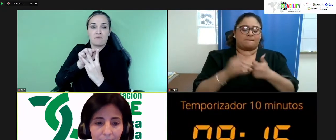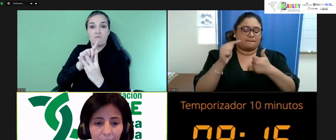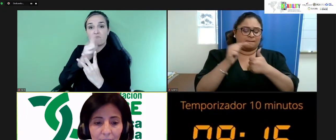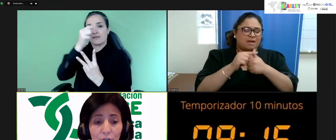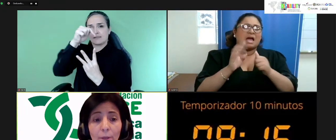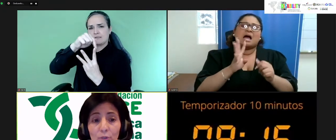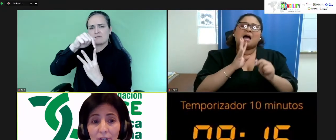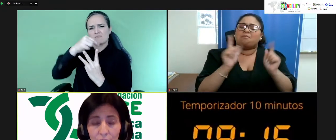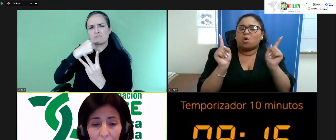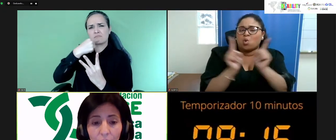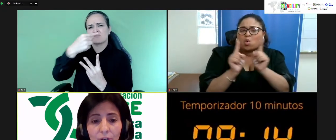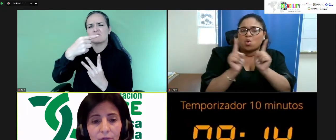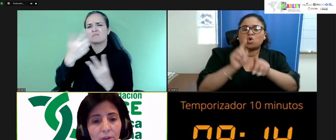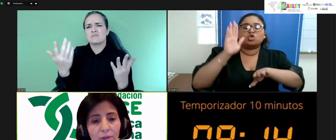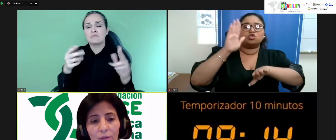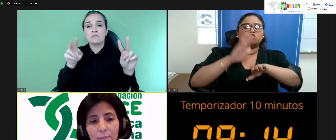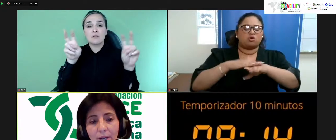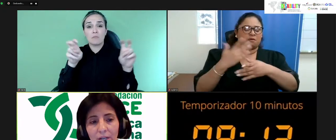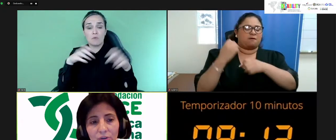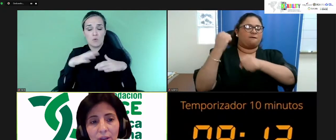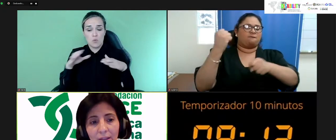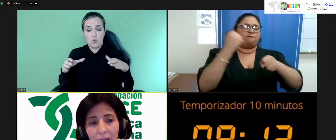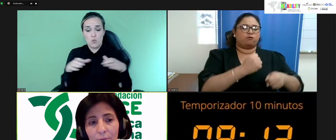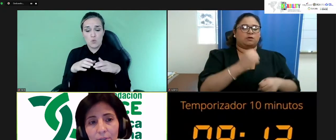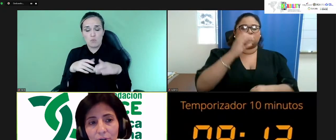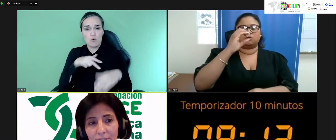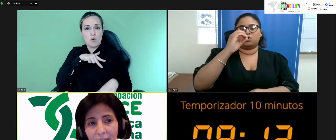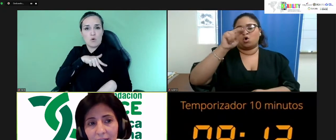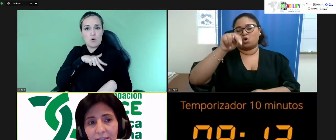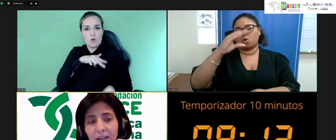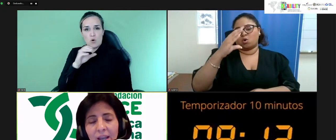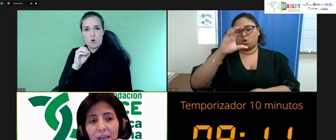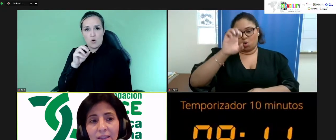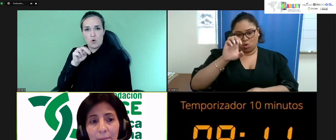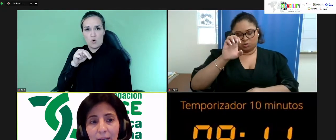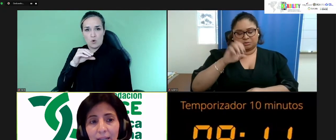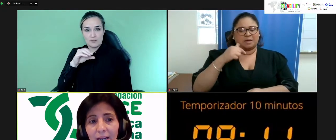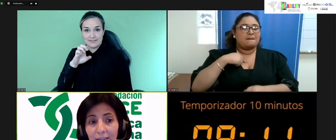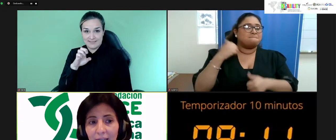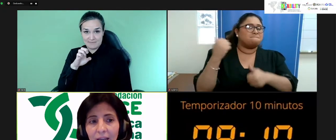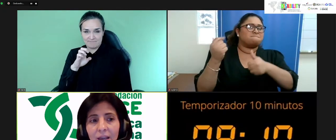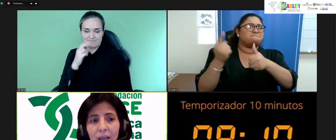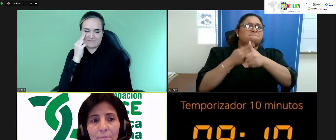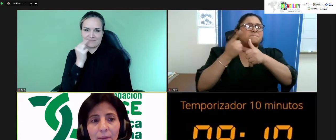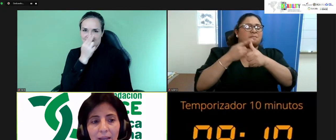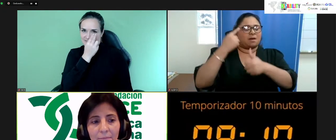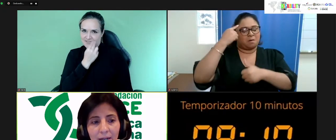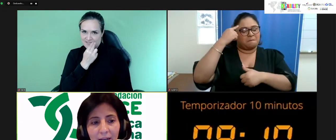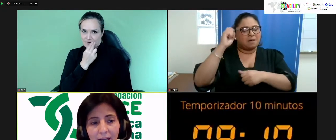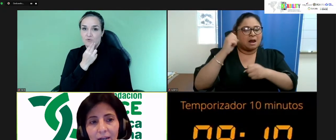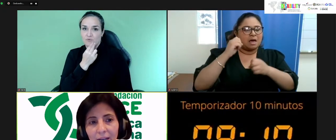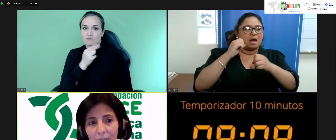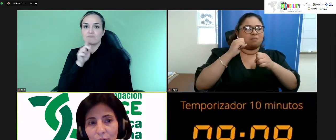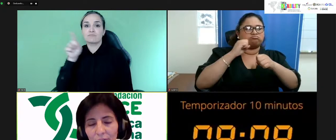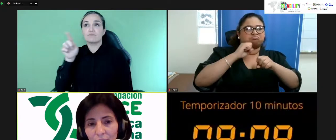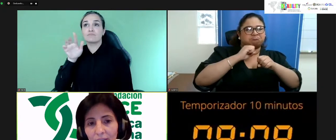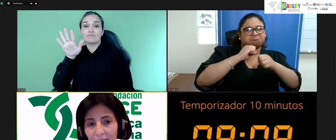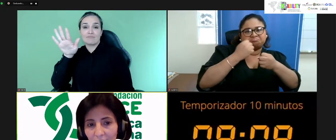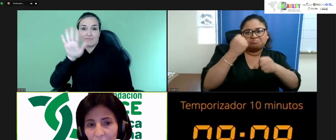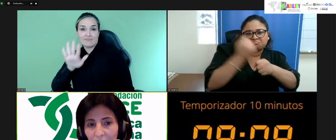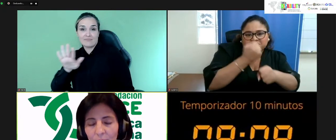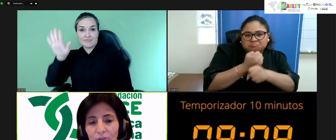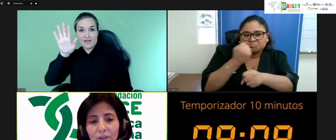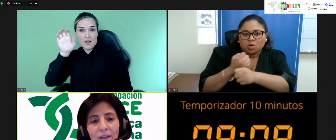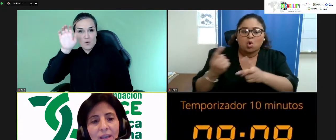three parts first of all i would like to talk a little bit about our foundation for the blind people in latin